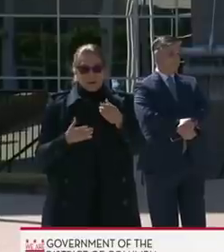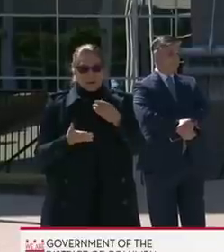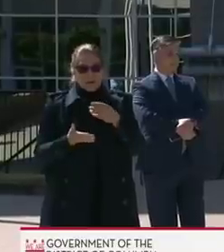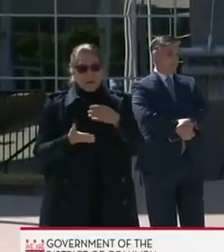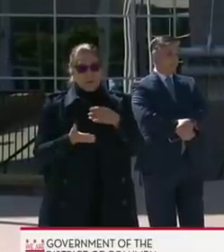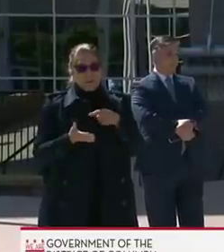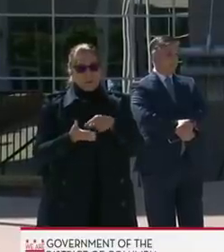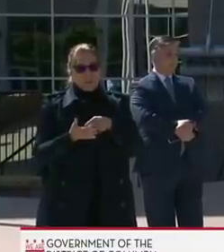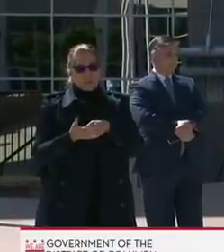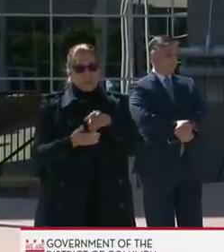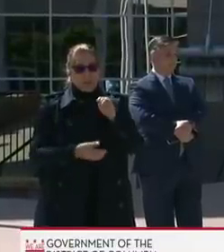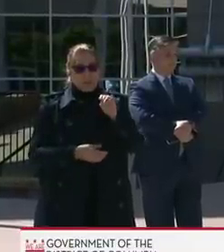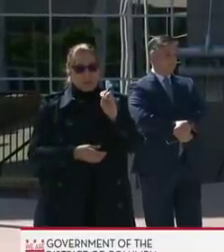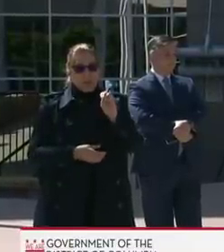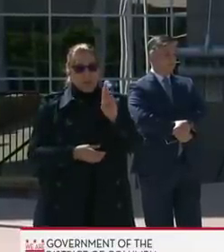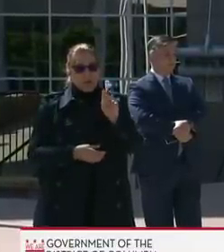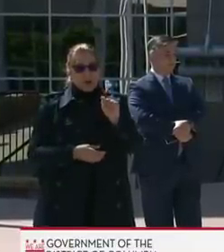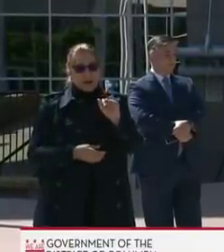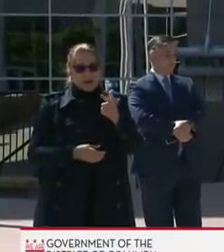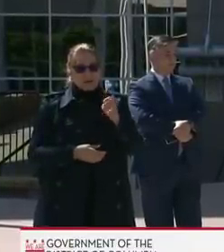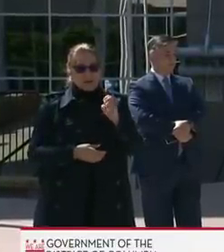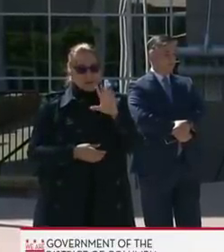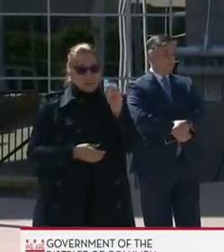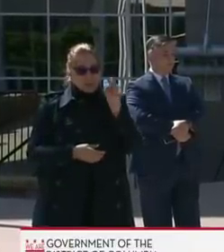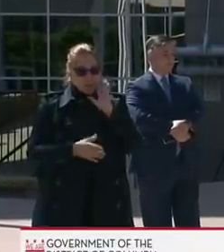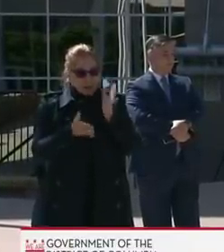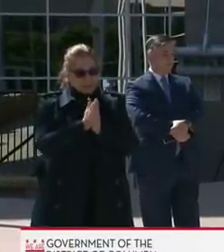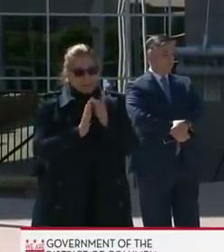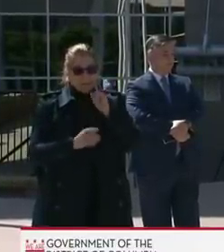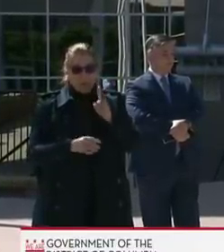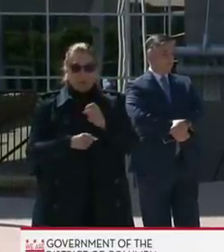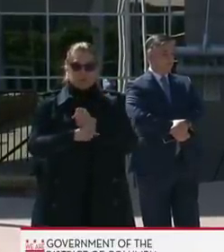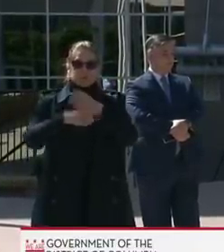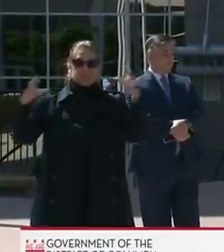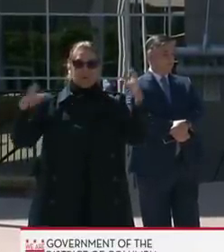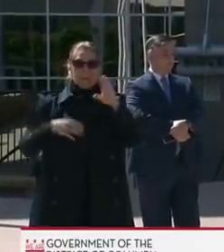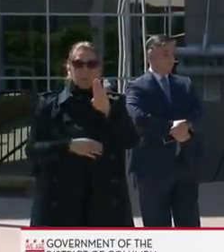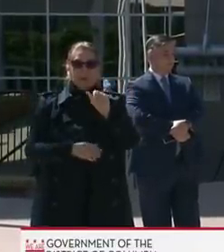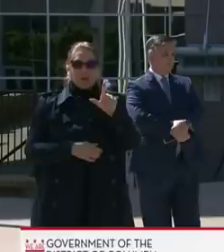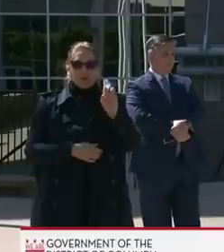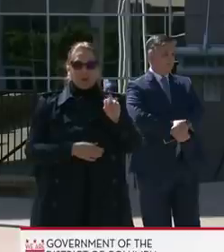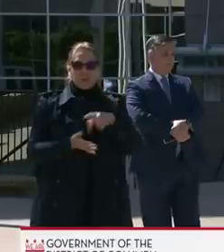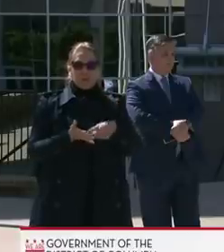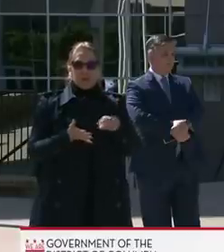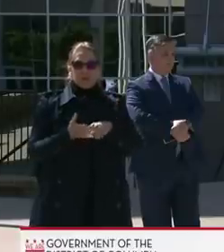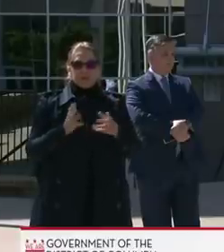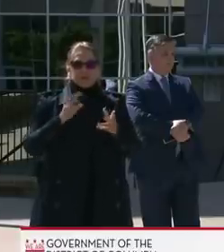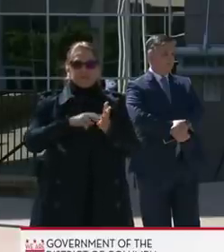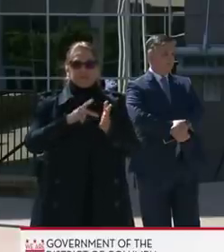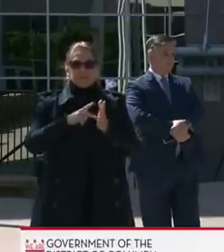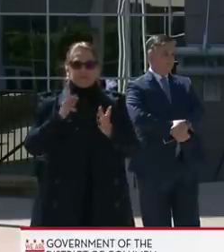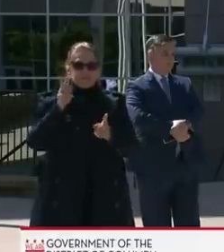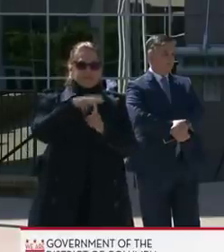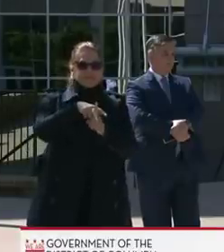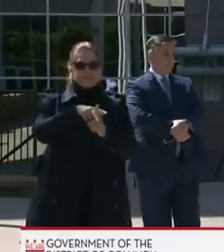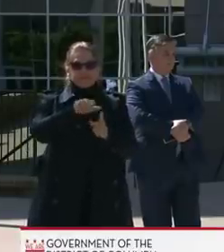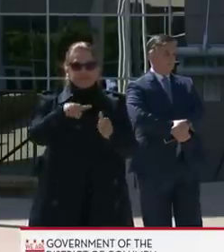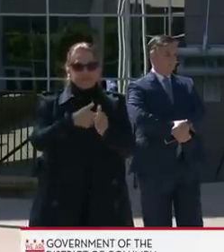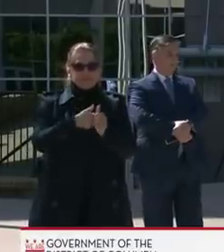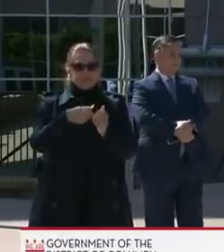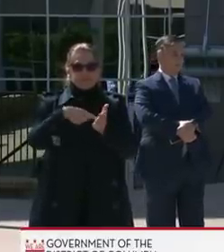so, will the balloon payment then be forwarded over to renters, or does it just get tacked on to the end of the